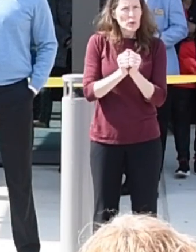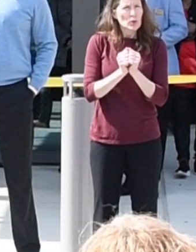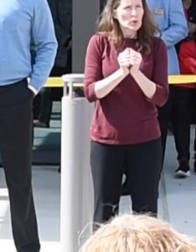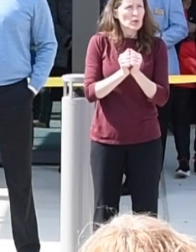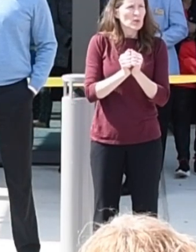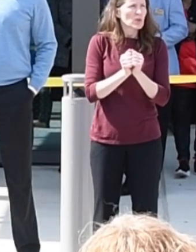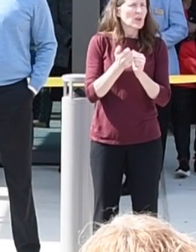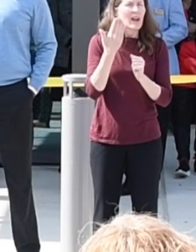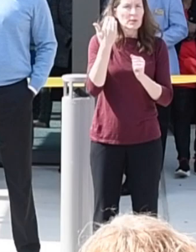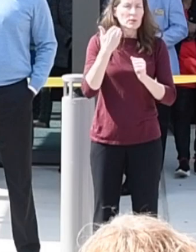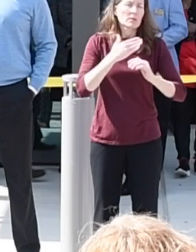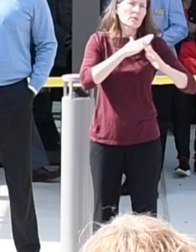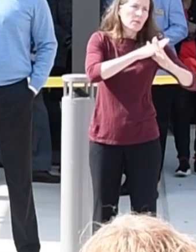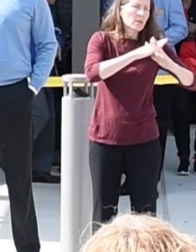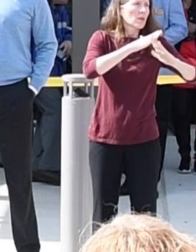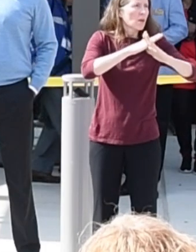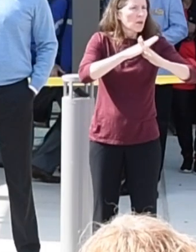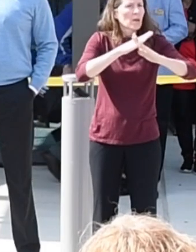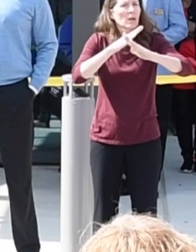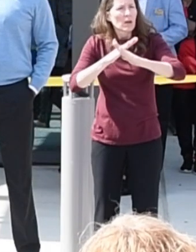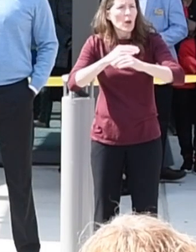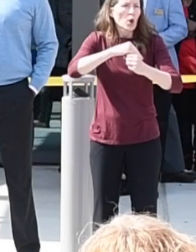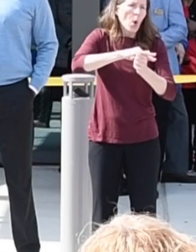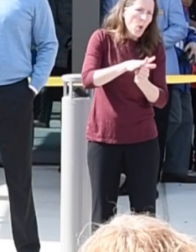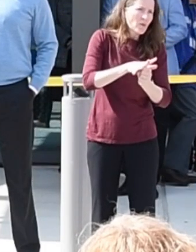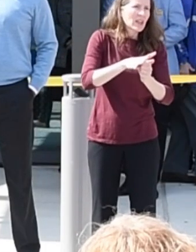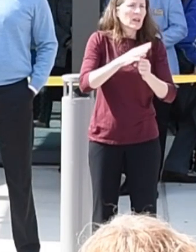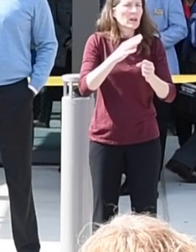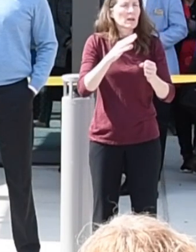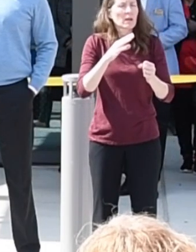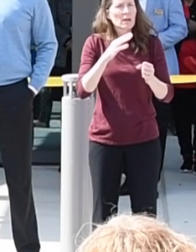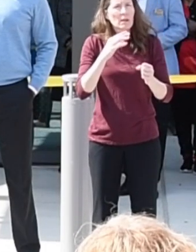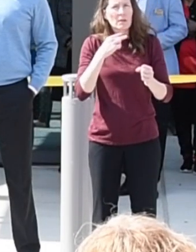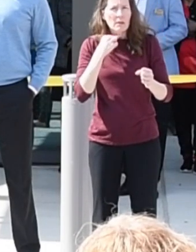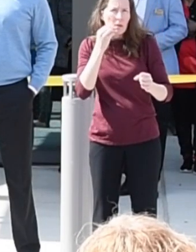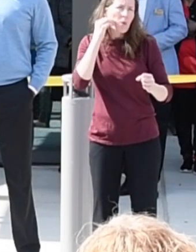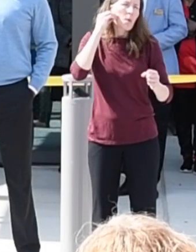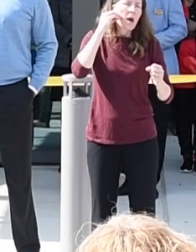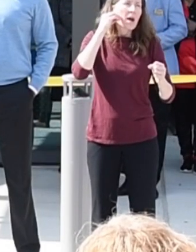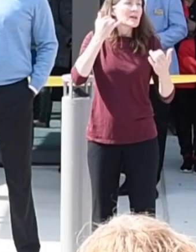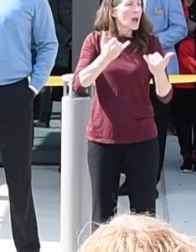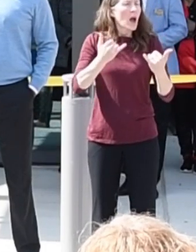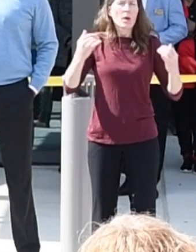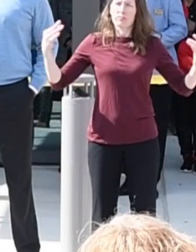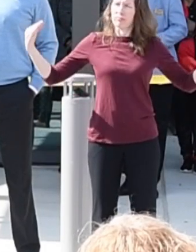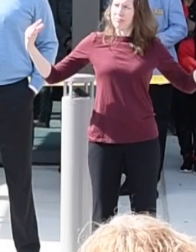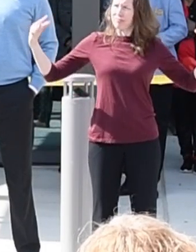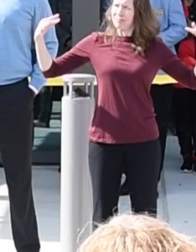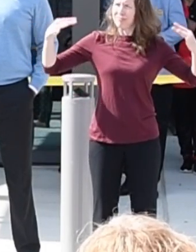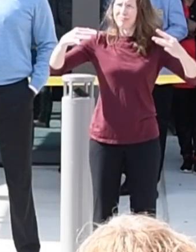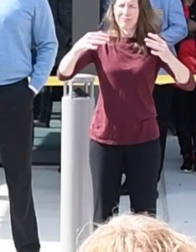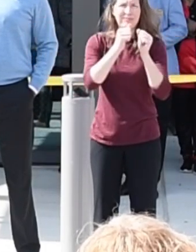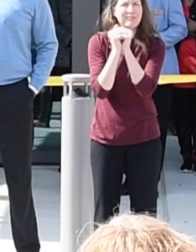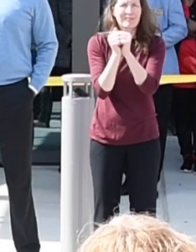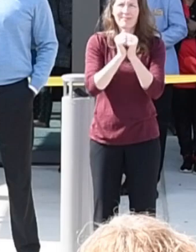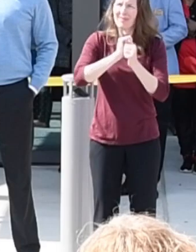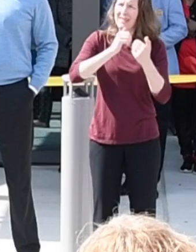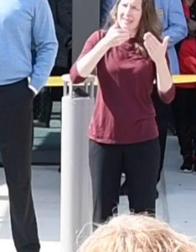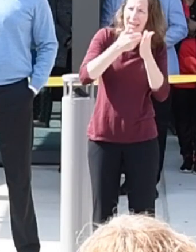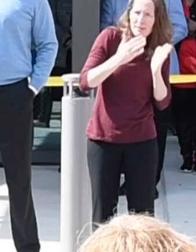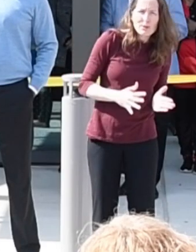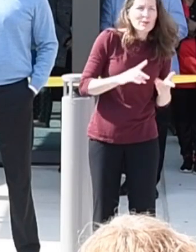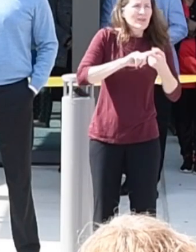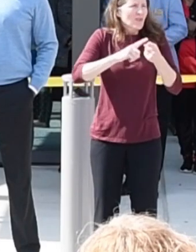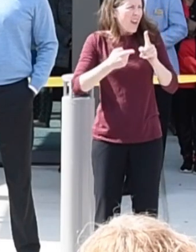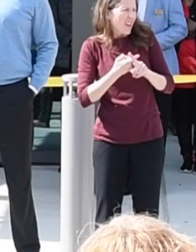setbacks and COVID and everything. To be here together again with all of our neighbors and friends is so meaningful.